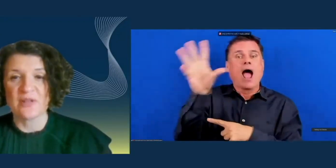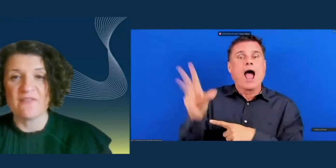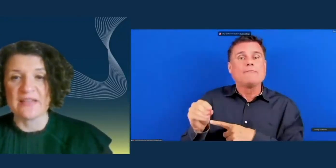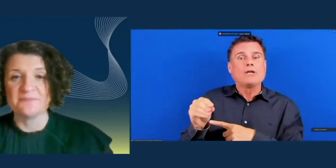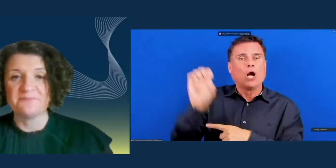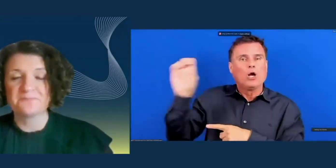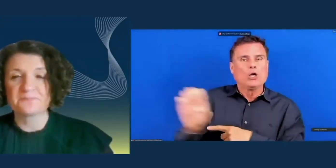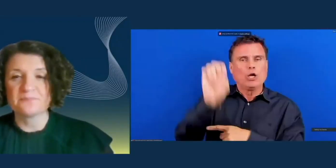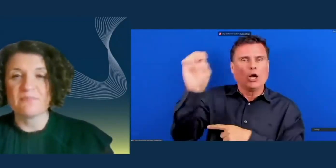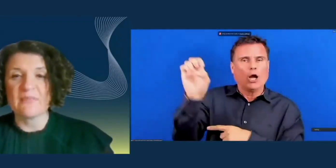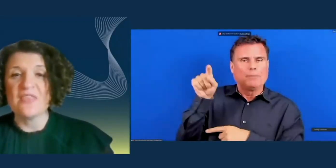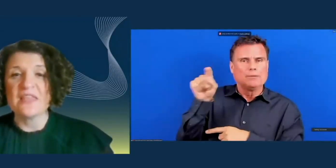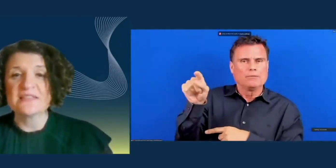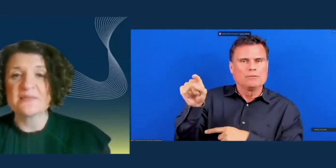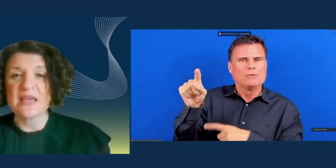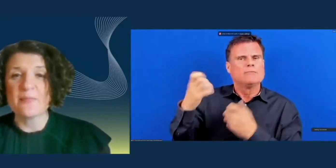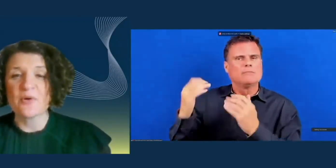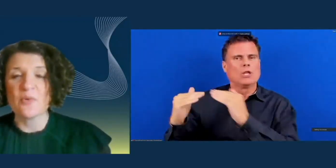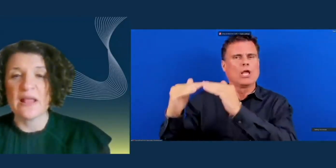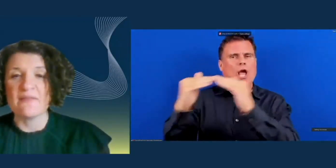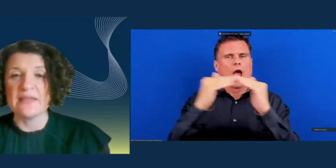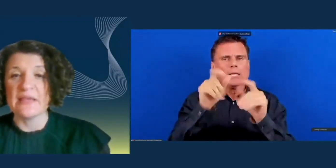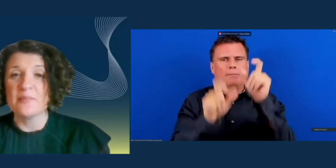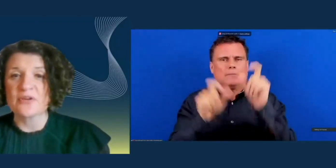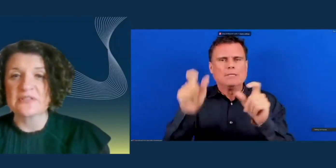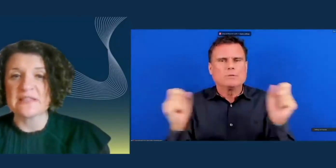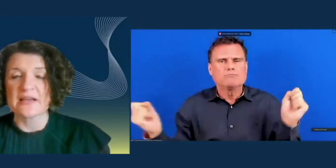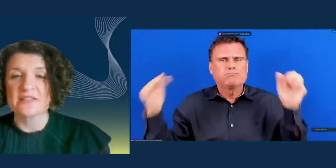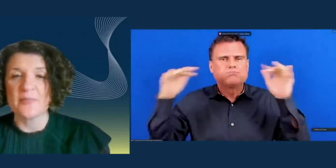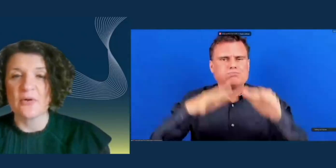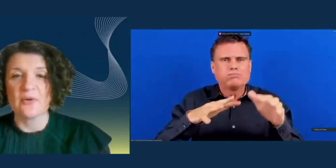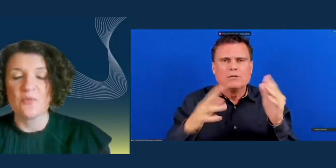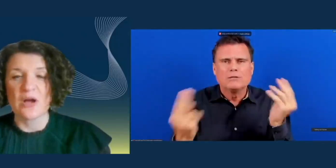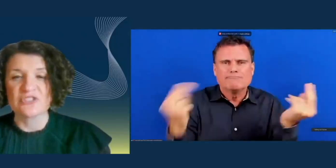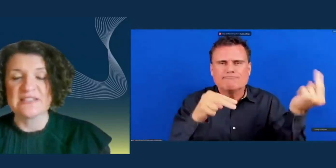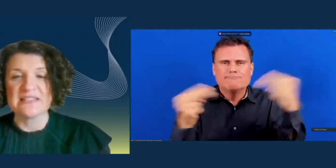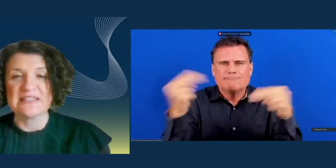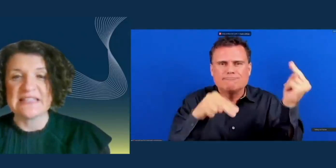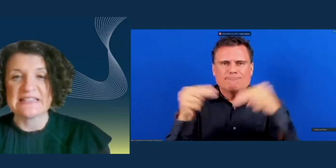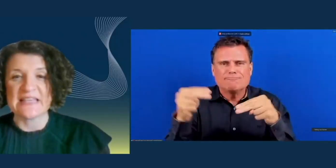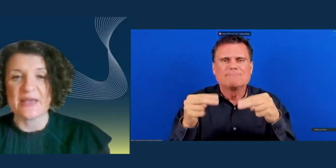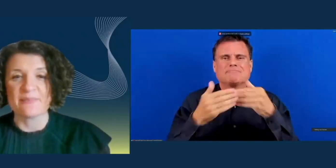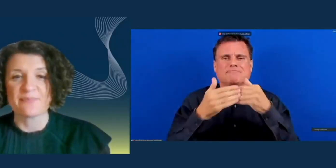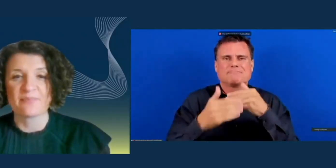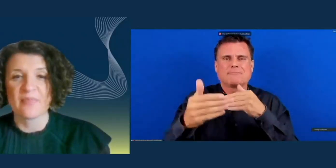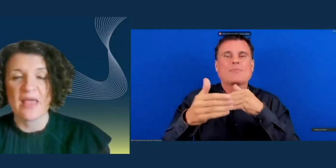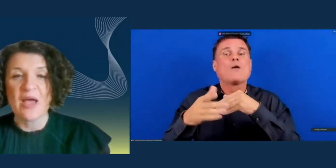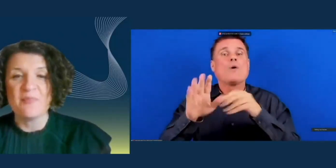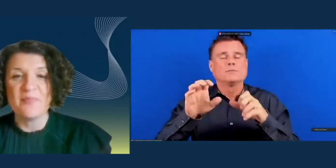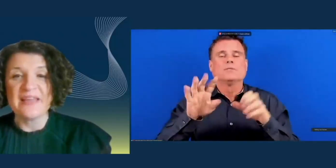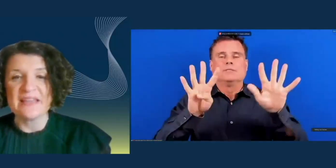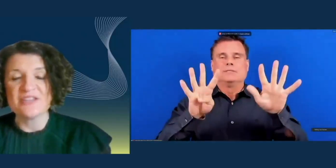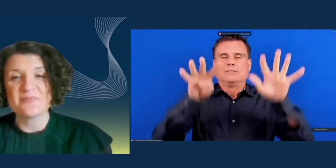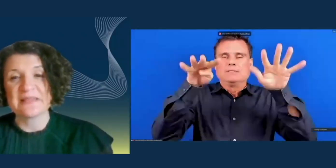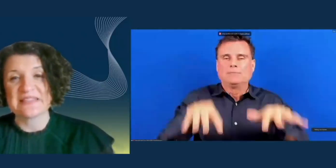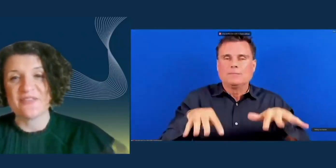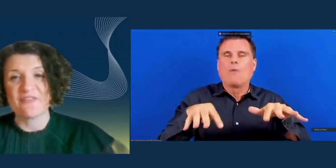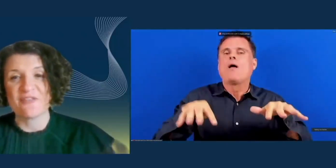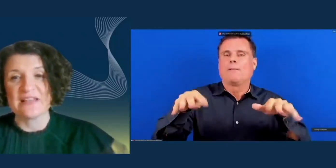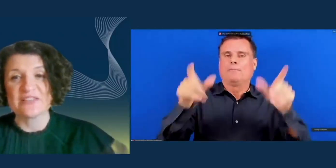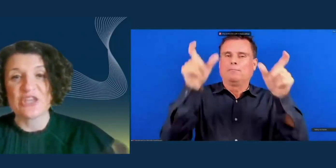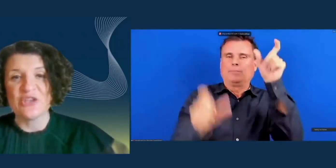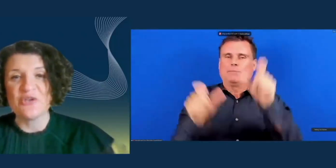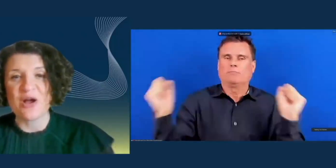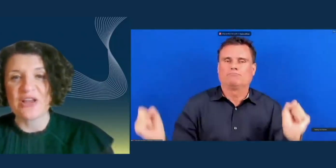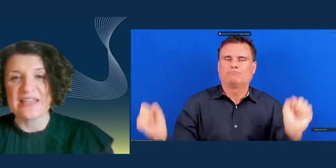virtual event. And then in September, we'll have an in-person expo in Washington, D.C. But Asia Pacific